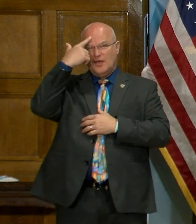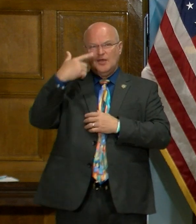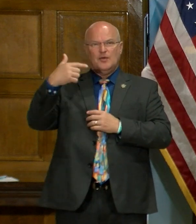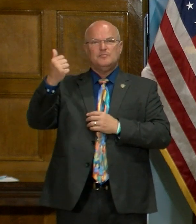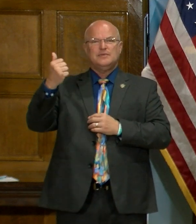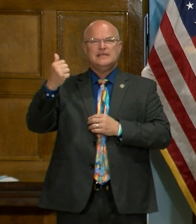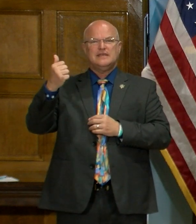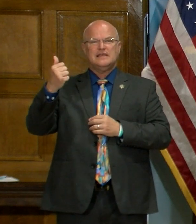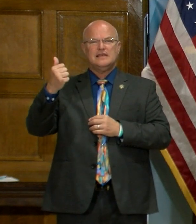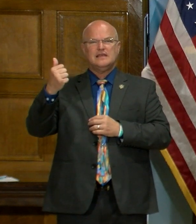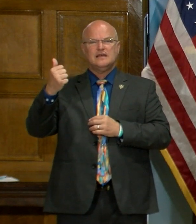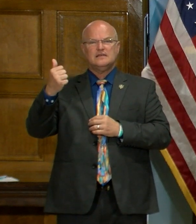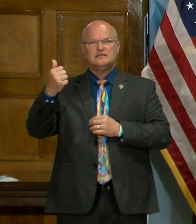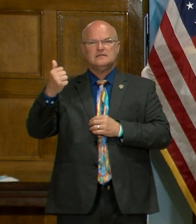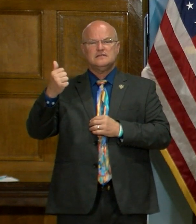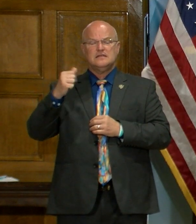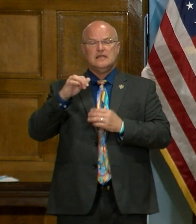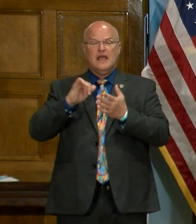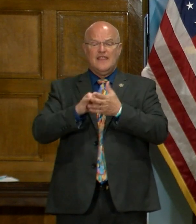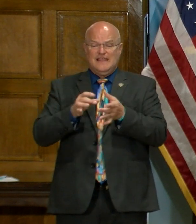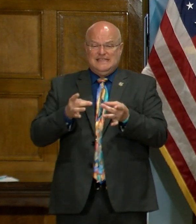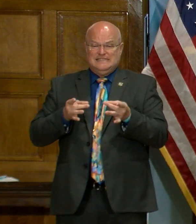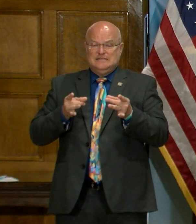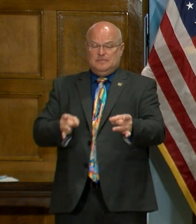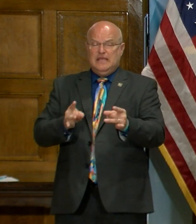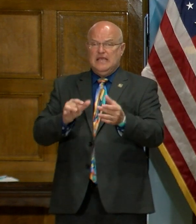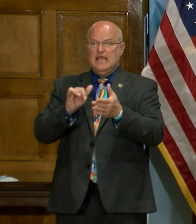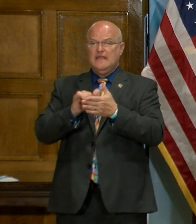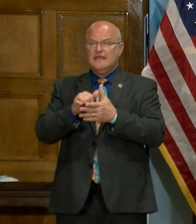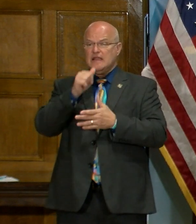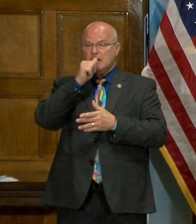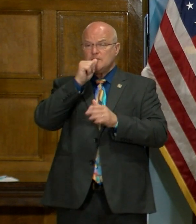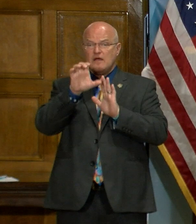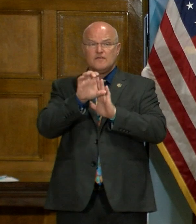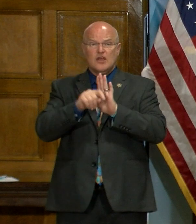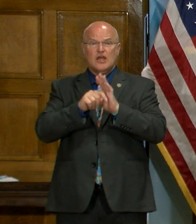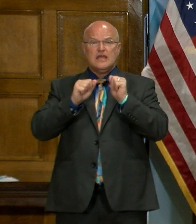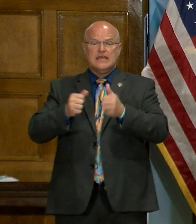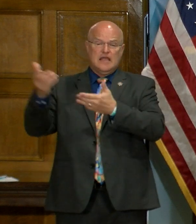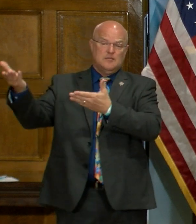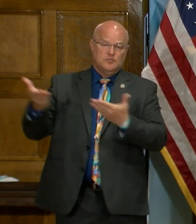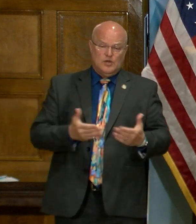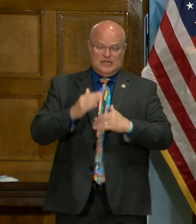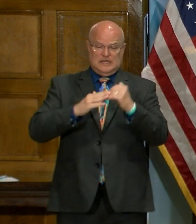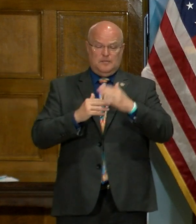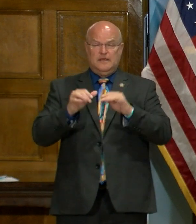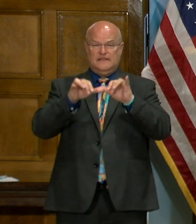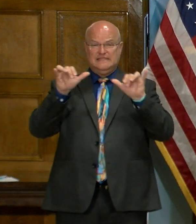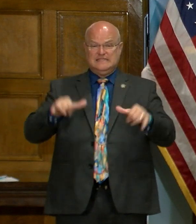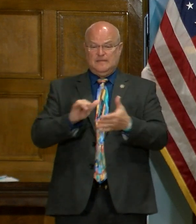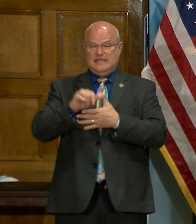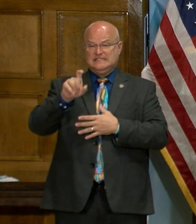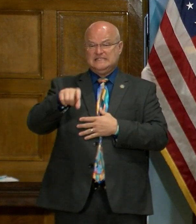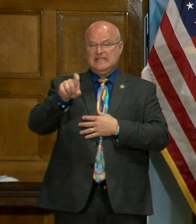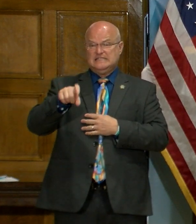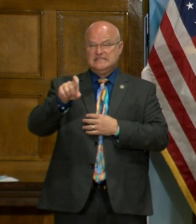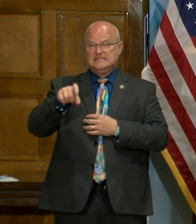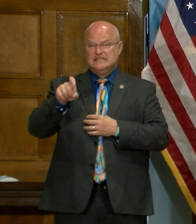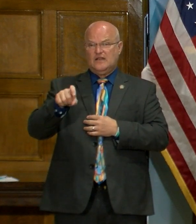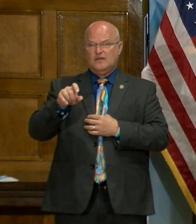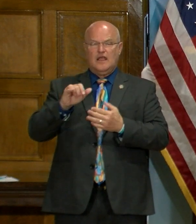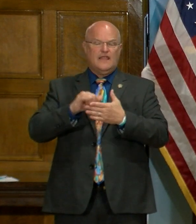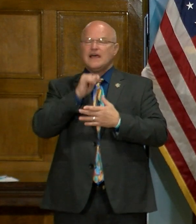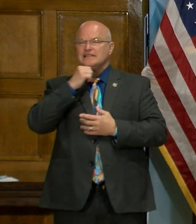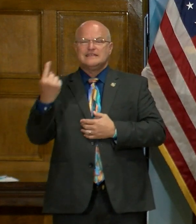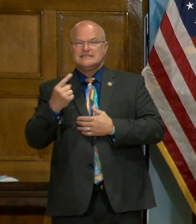because the speed that a private contractor can bring to build the system that is necessary,